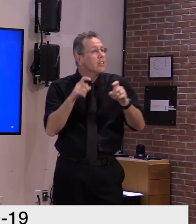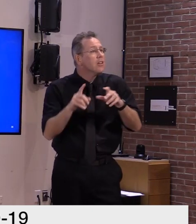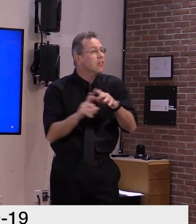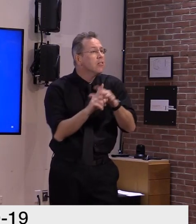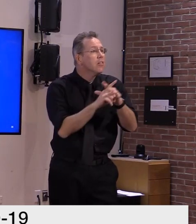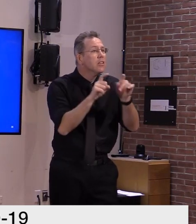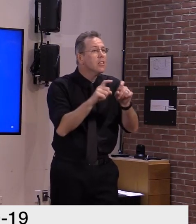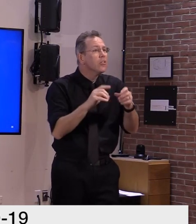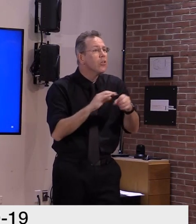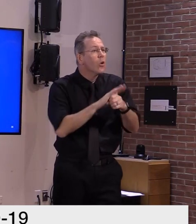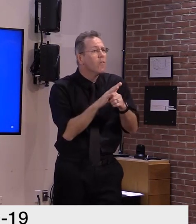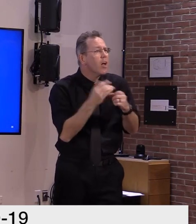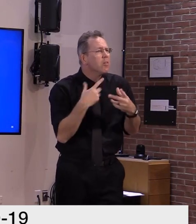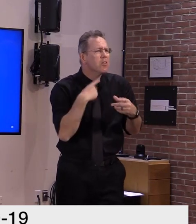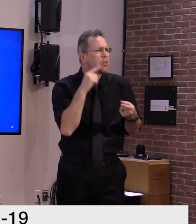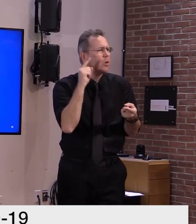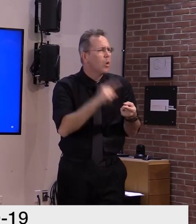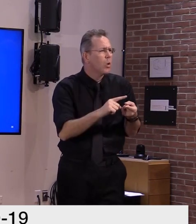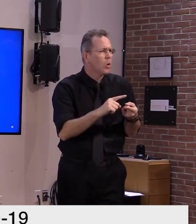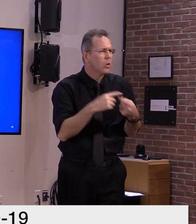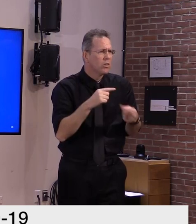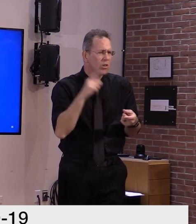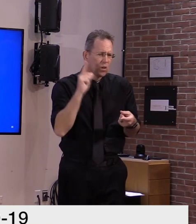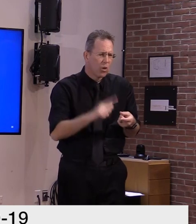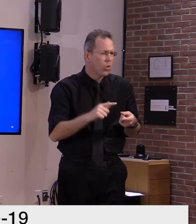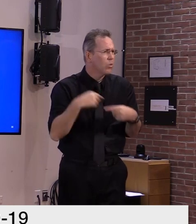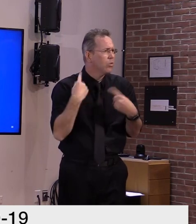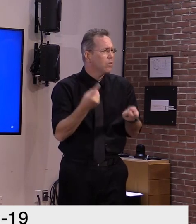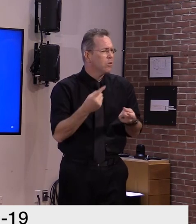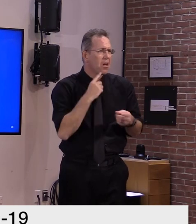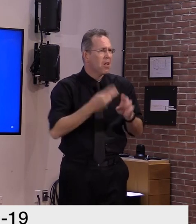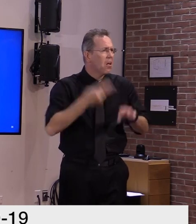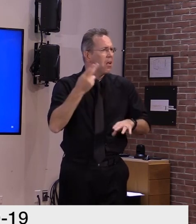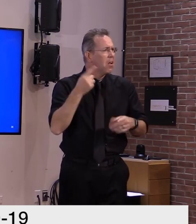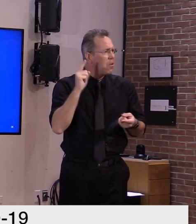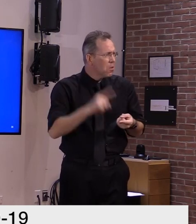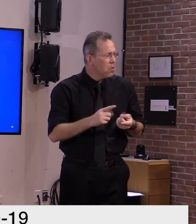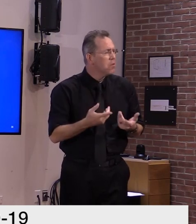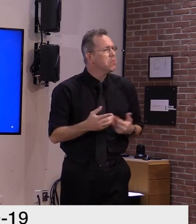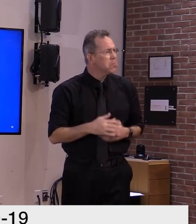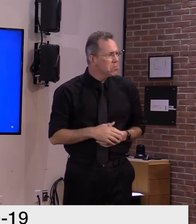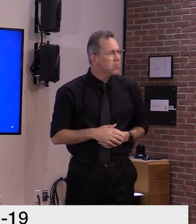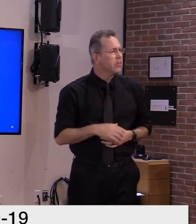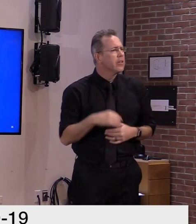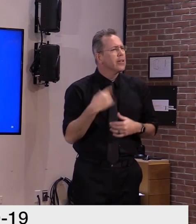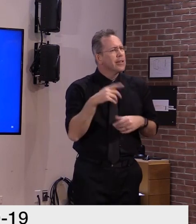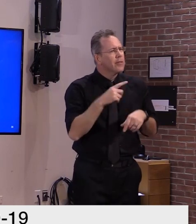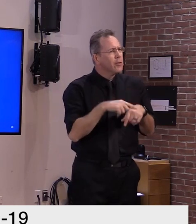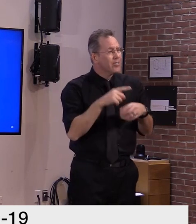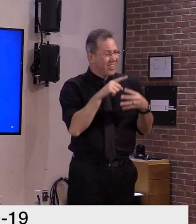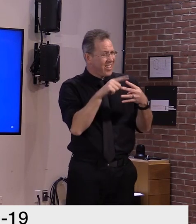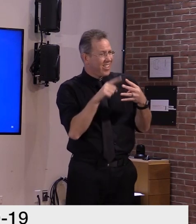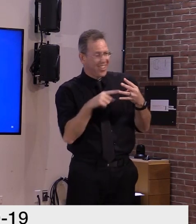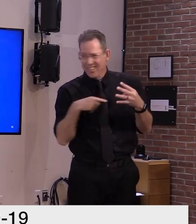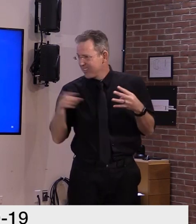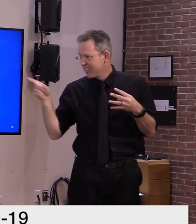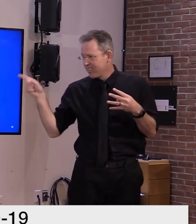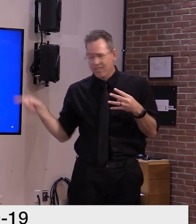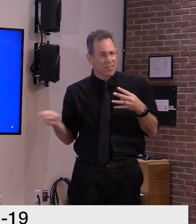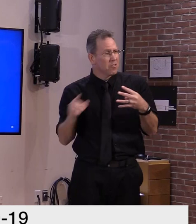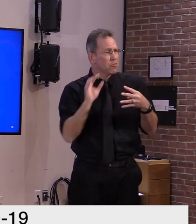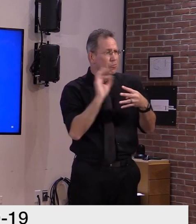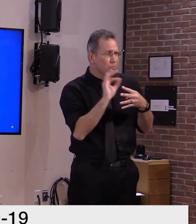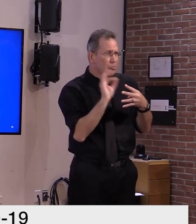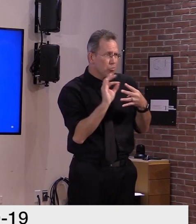seeing some impact from the spread of the virus. We're seeing it here in Vermont, but we continue to stand out when compared to our